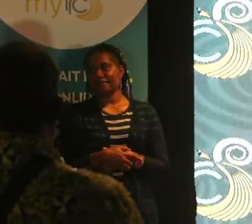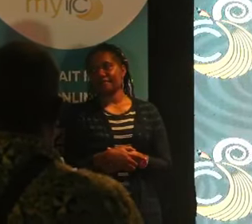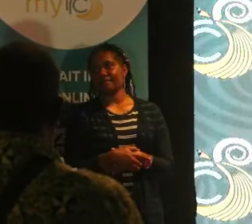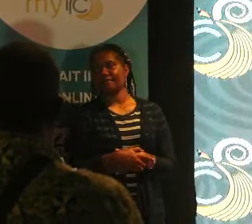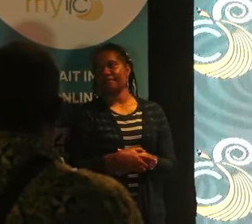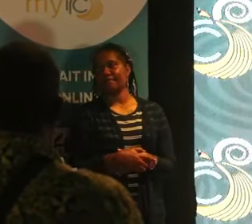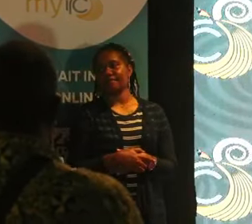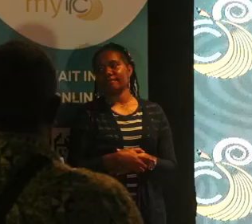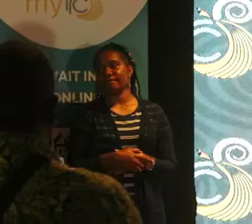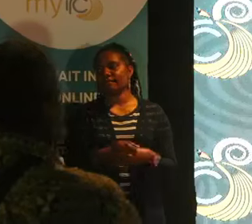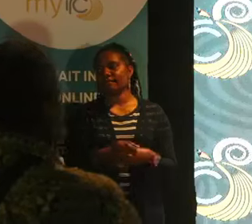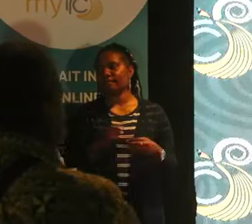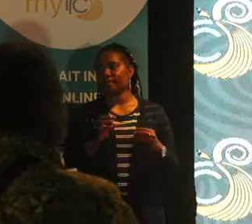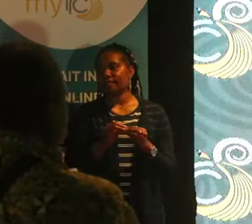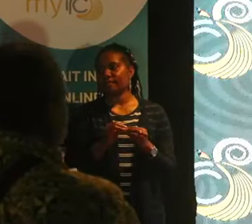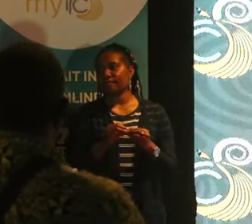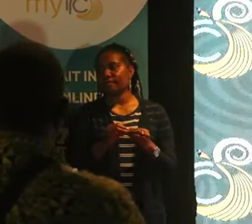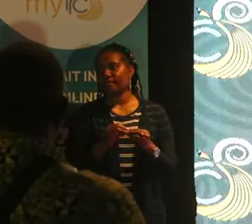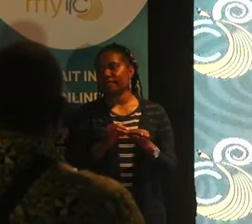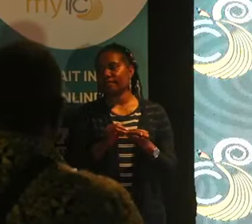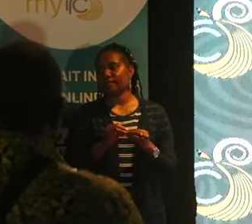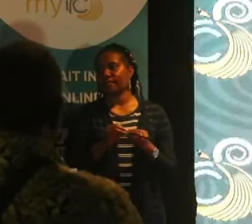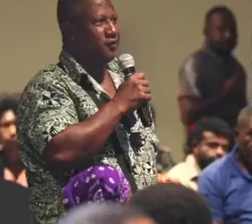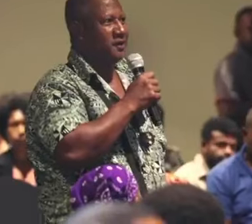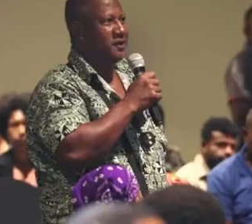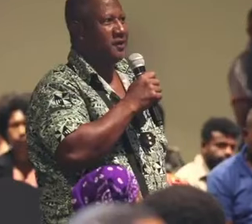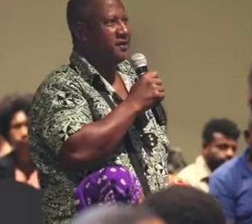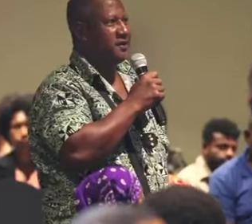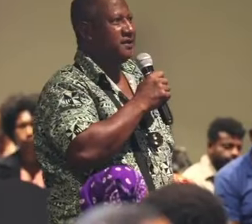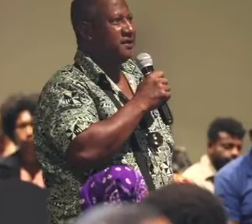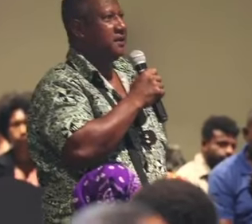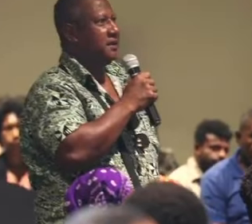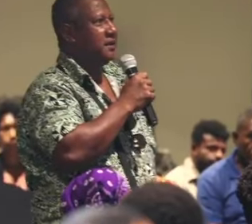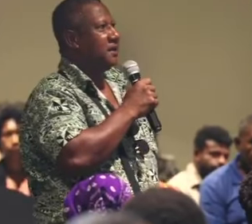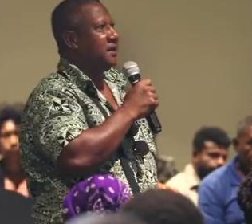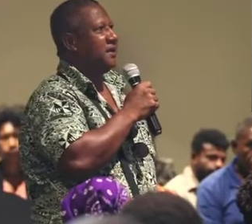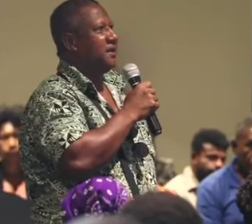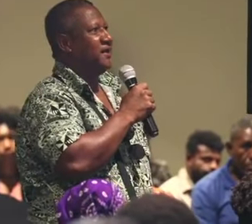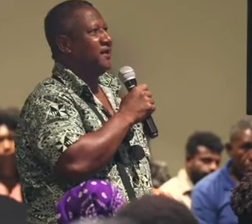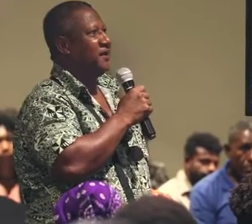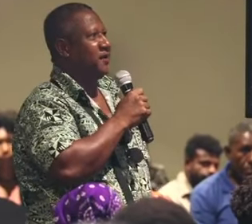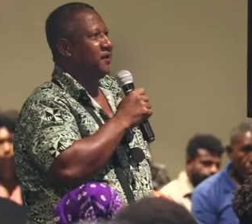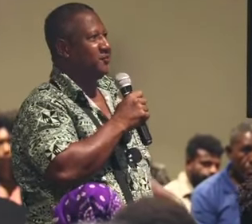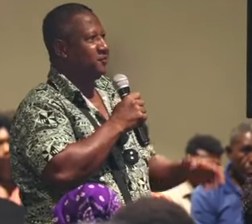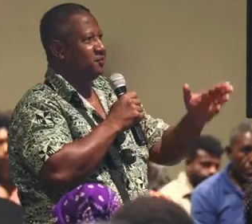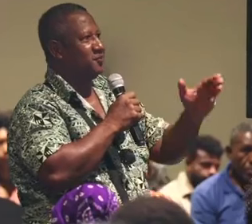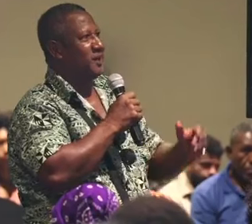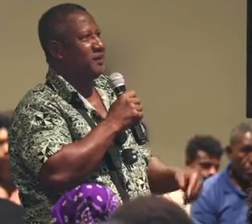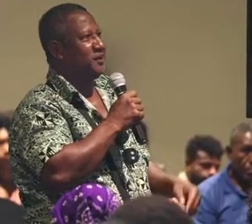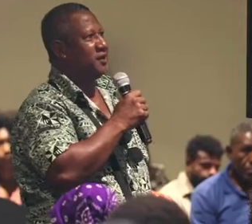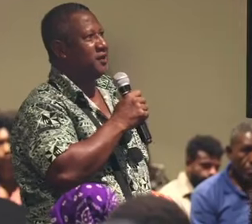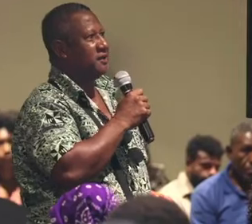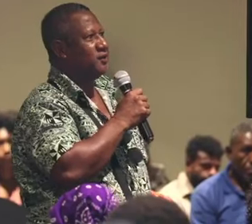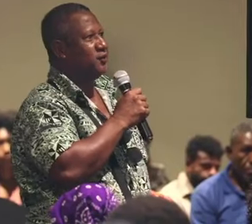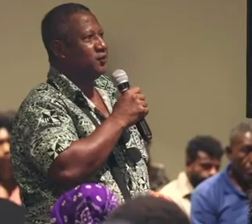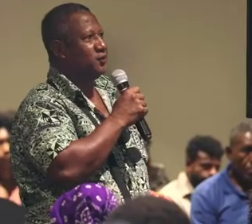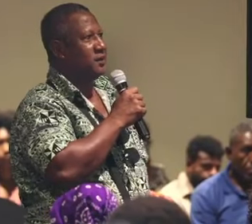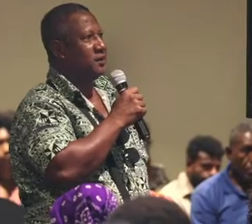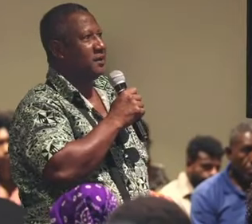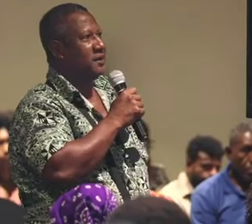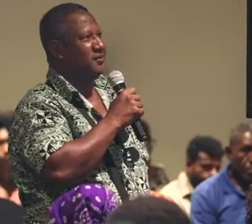way from Manus. And I think I'm privileged to be here. Thank you, IRC. And my brother,